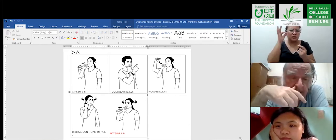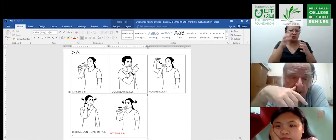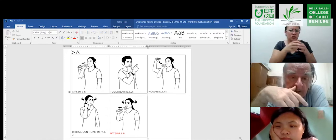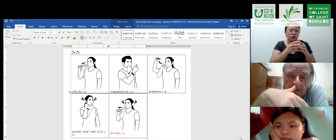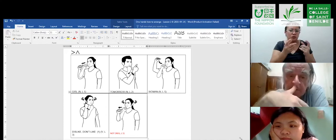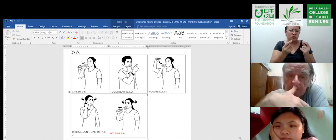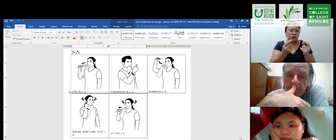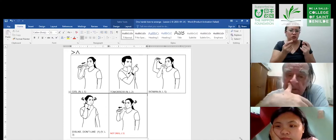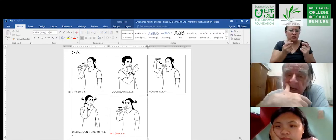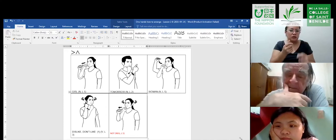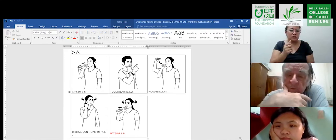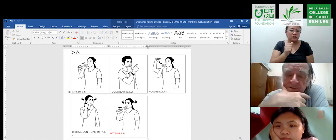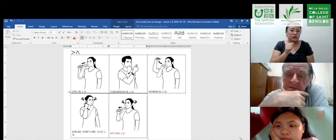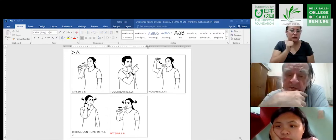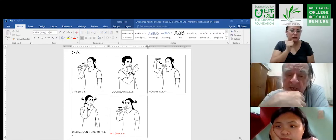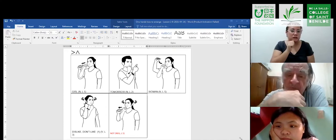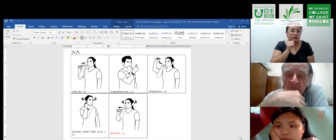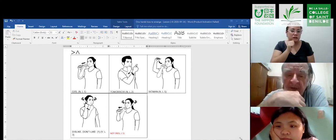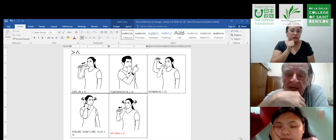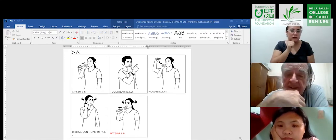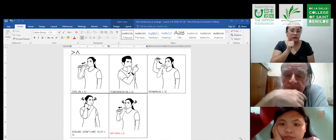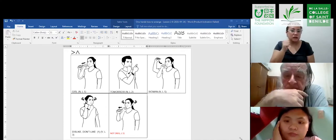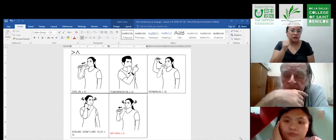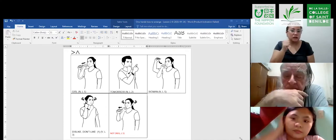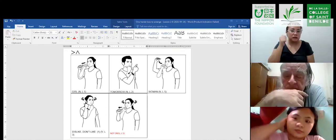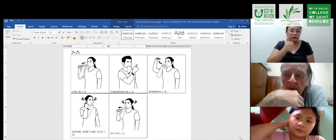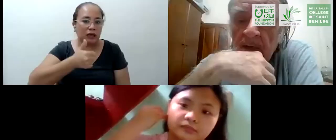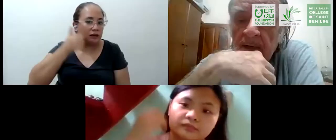dislike and not. Jasmine was dislike before not.